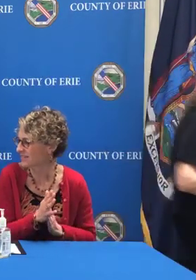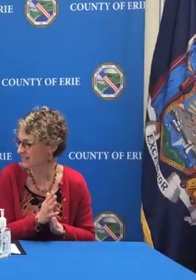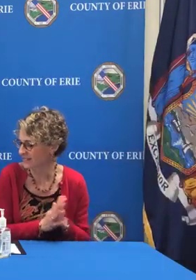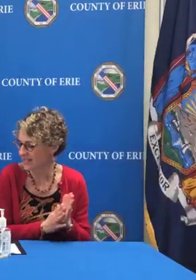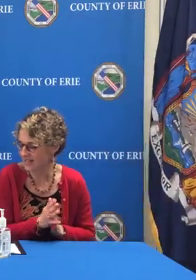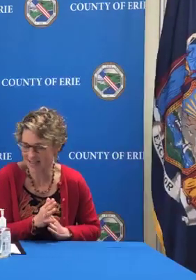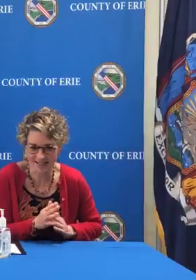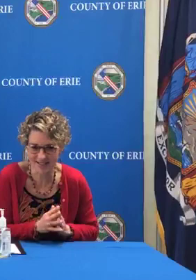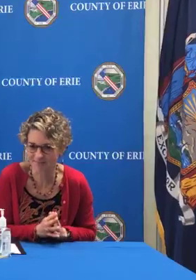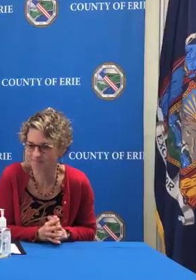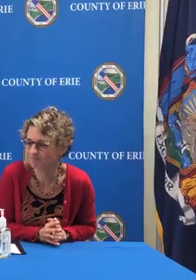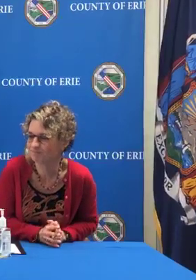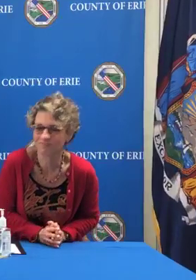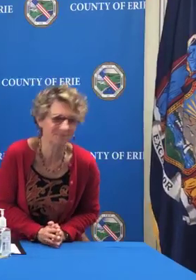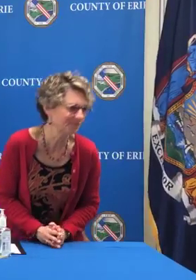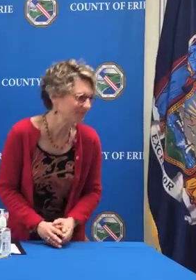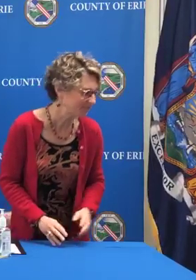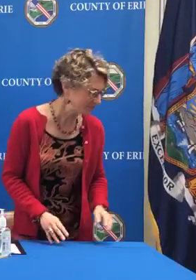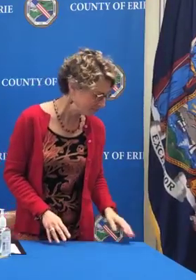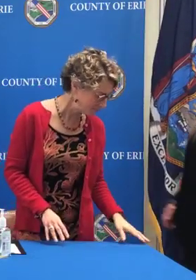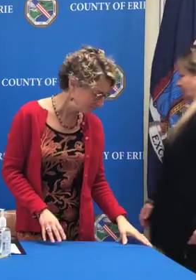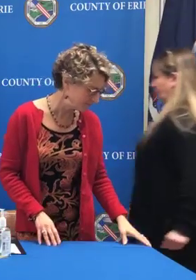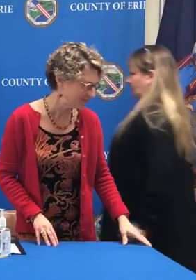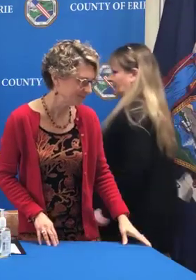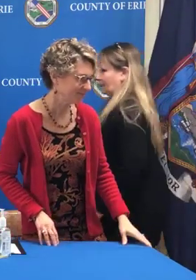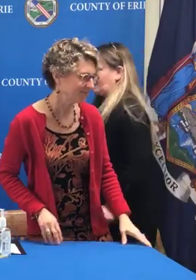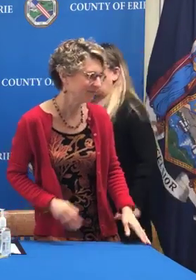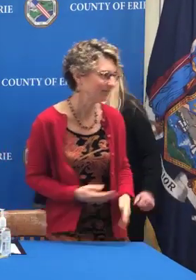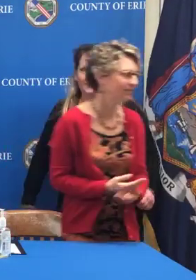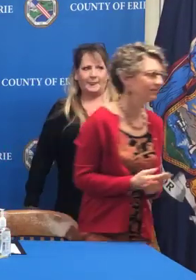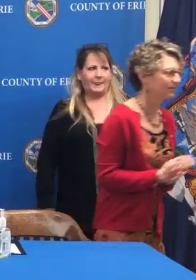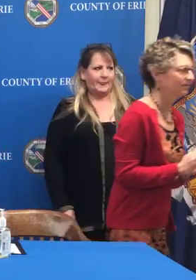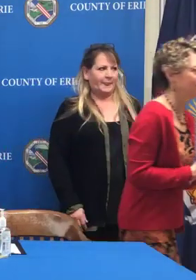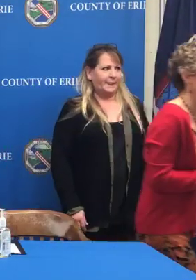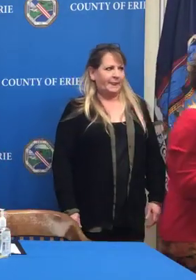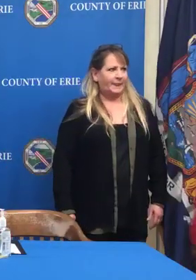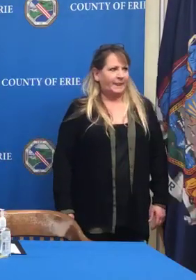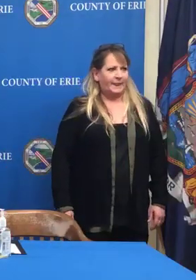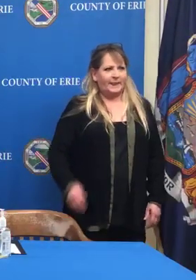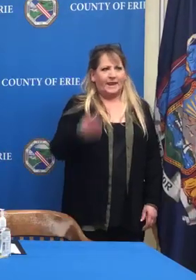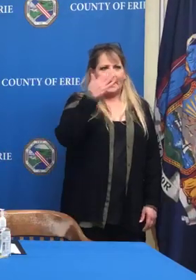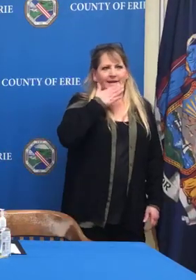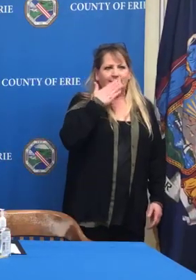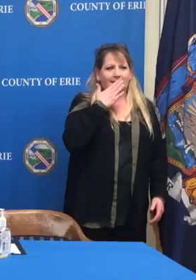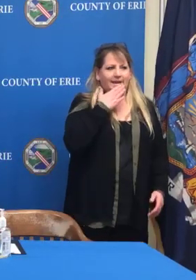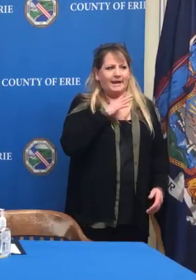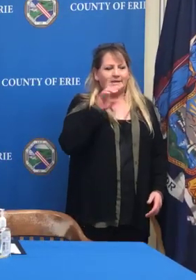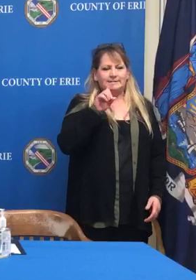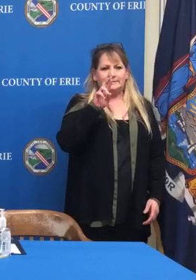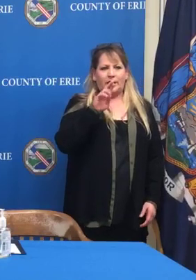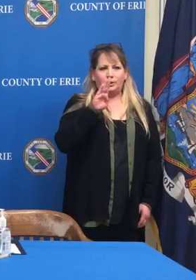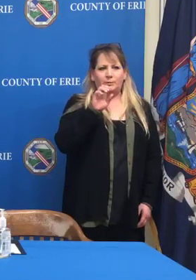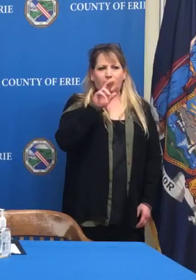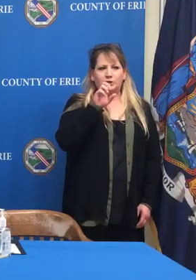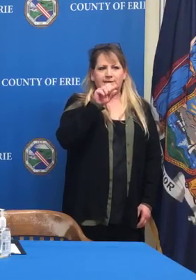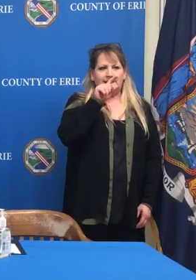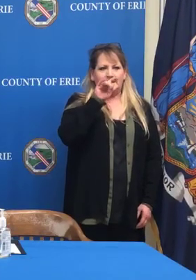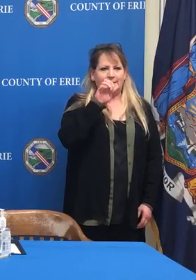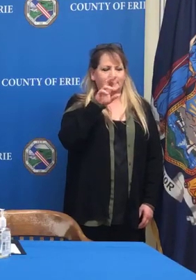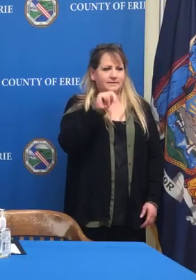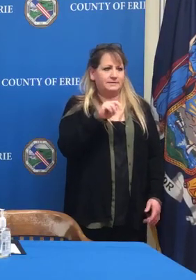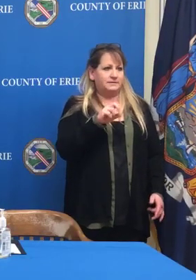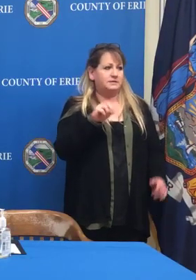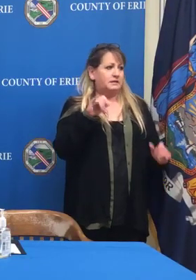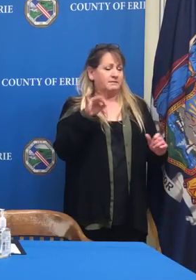With that, I want to thank the doctor. If other members of the media have questions, you can email those to our staff, and they will